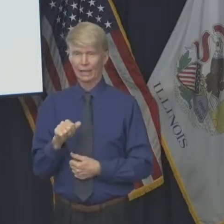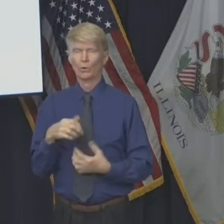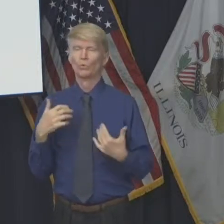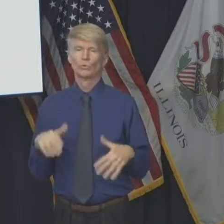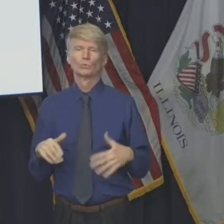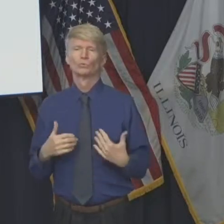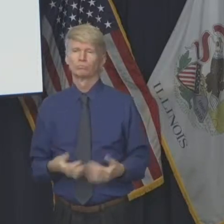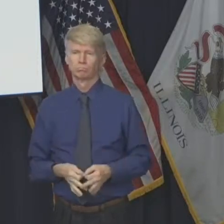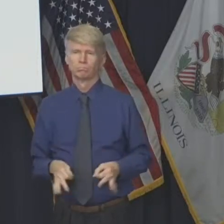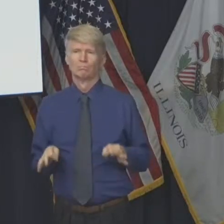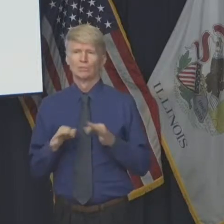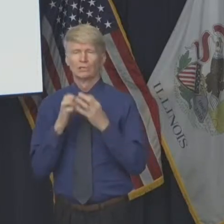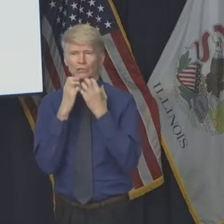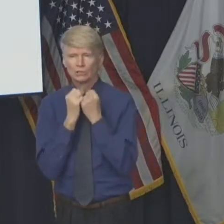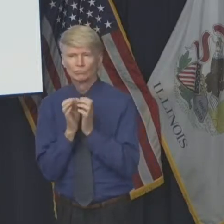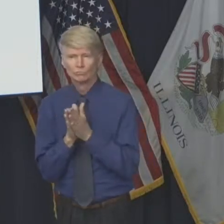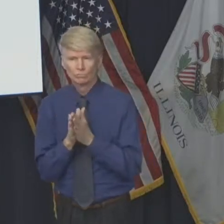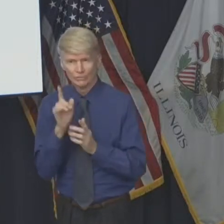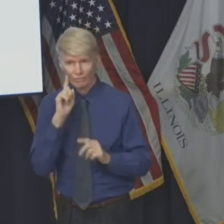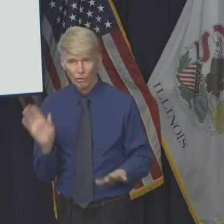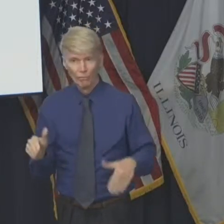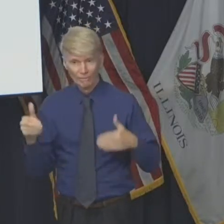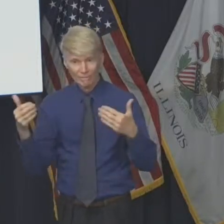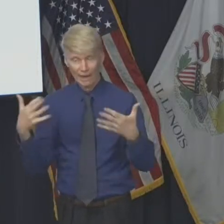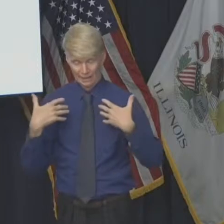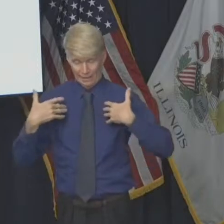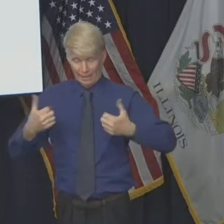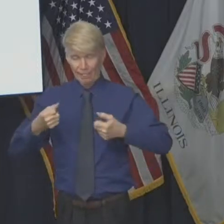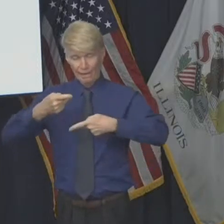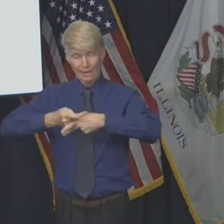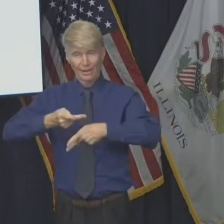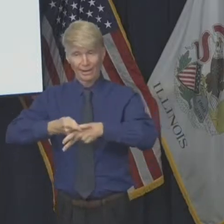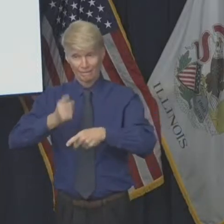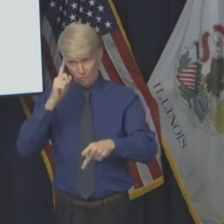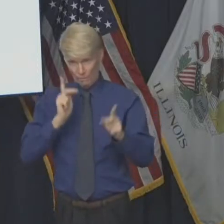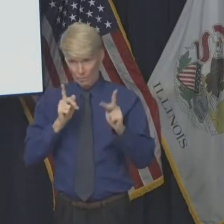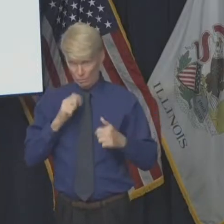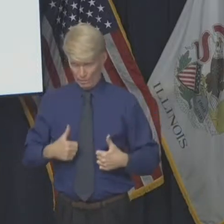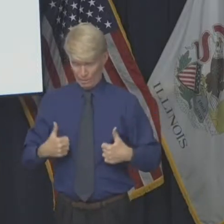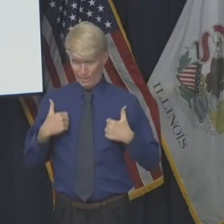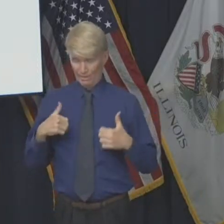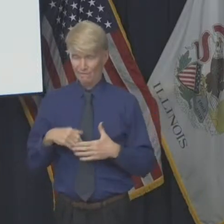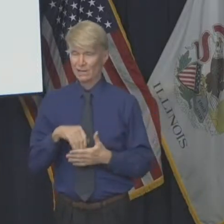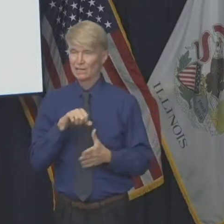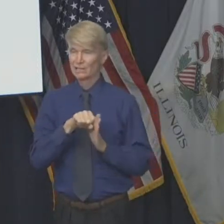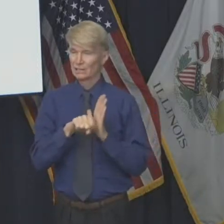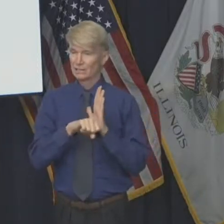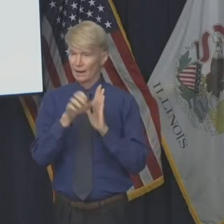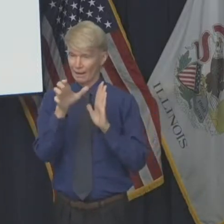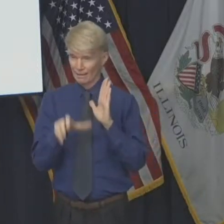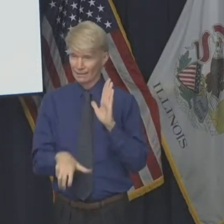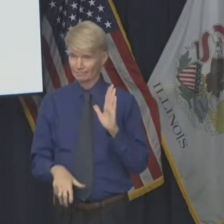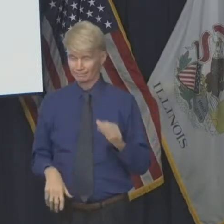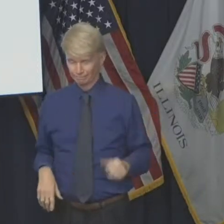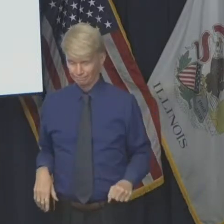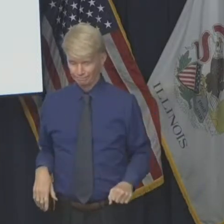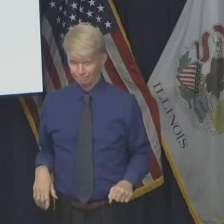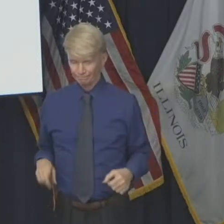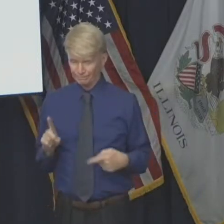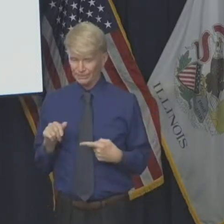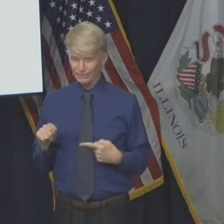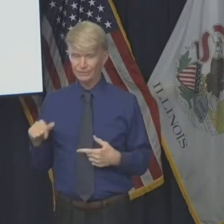in Illinois' fight to provide health care to all residents of the state. According to the most recent data